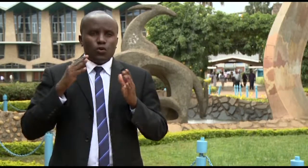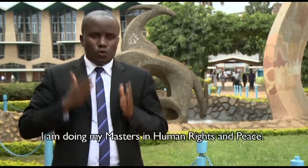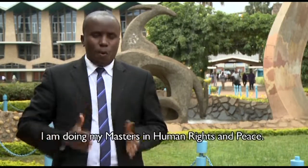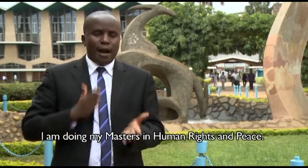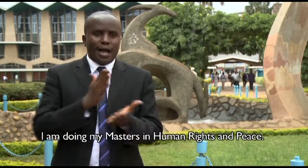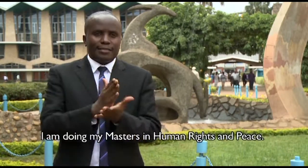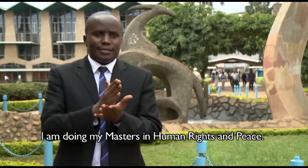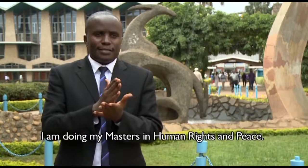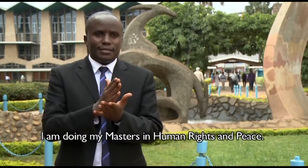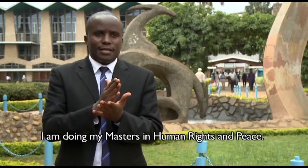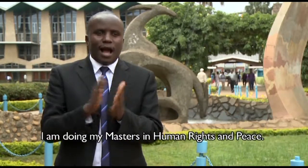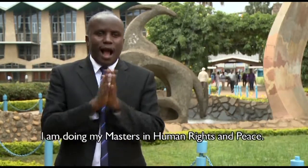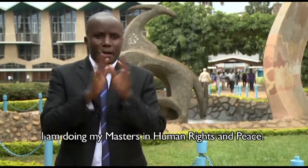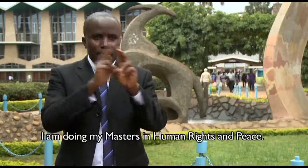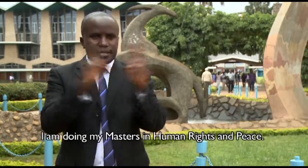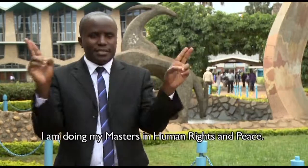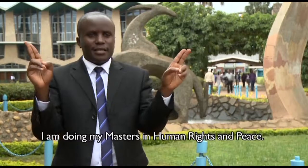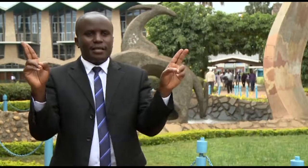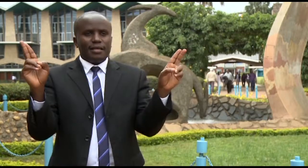I'm doing my master's in human rights and peace.